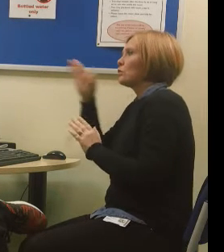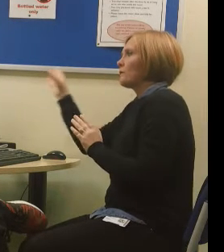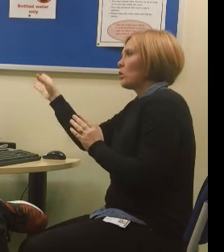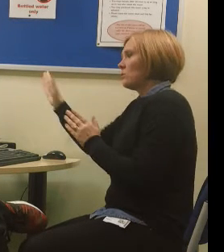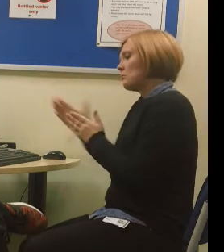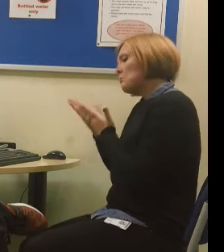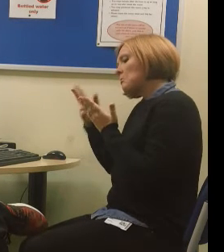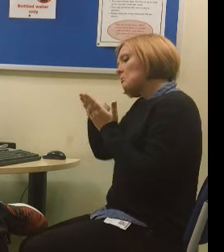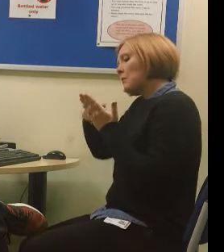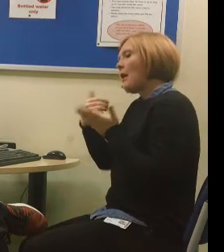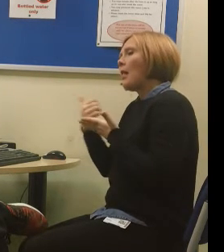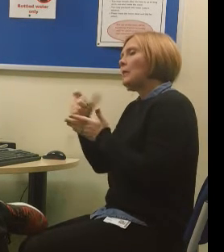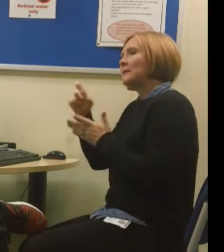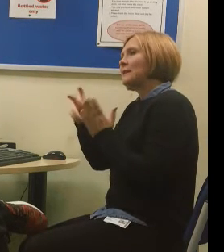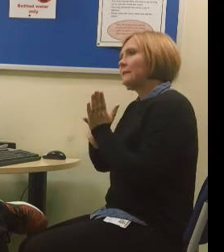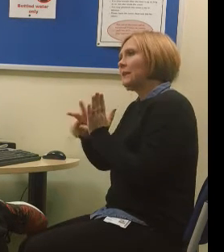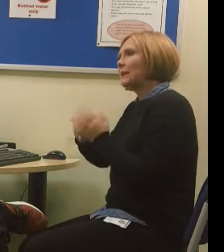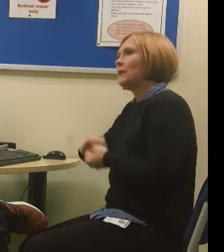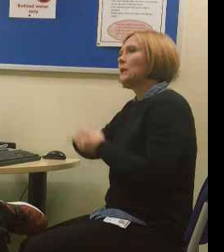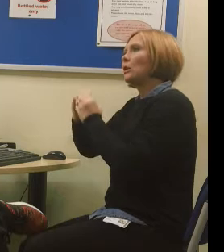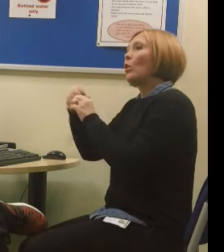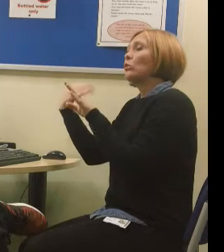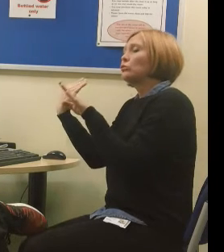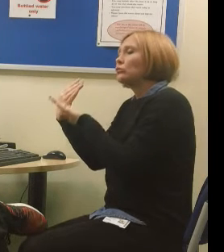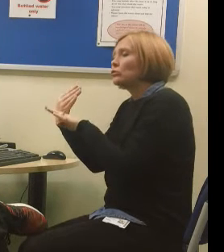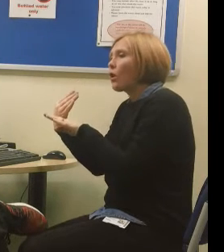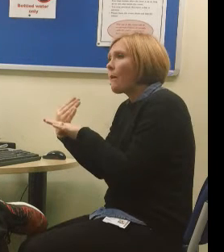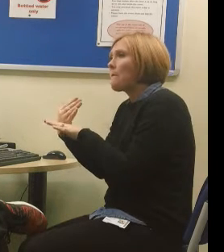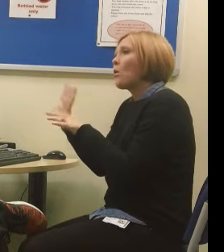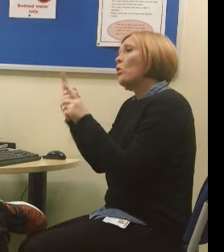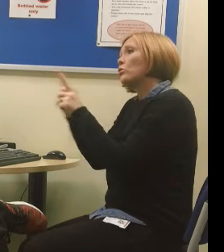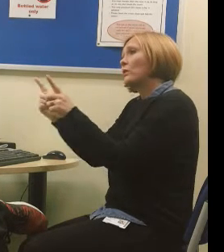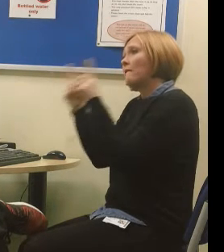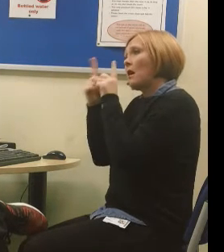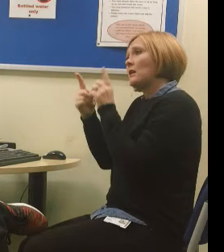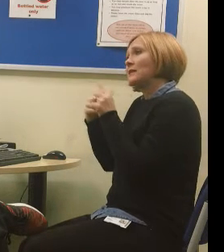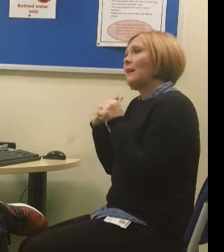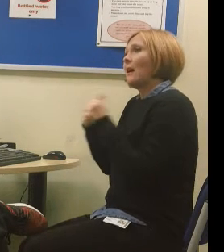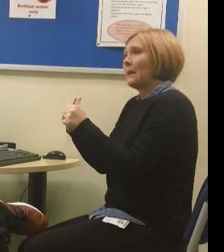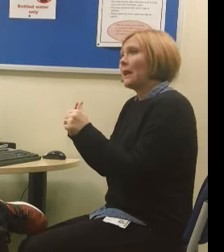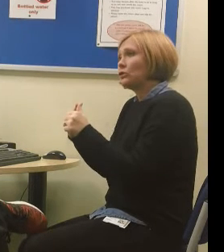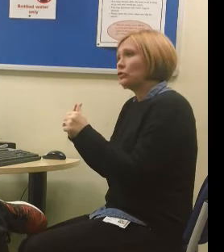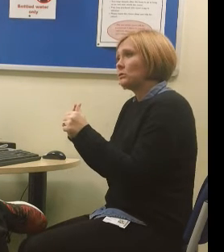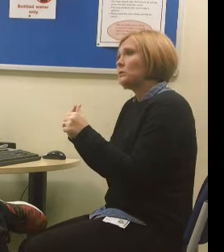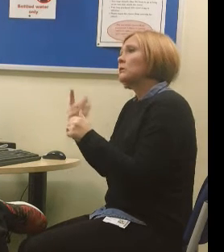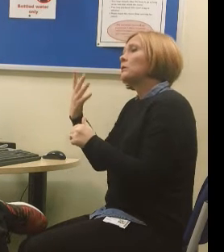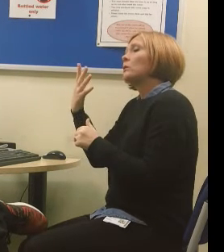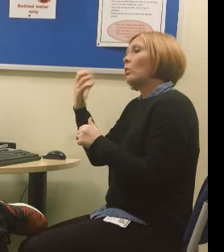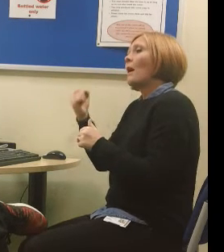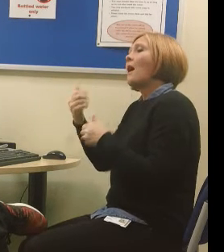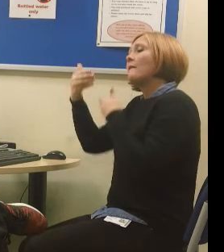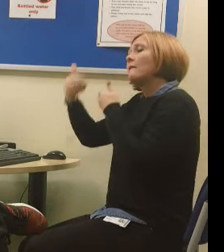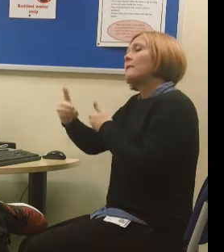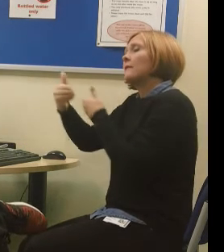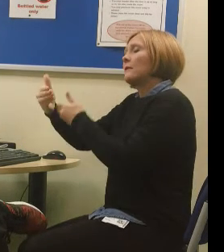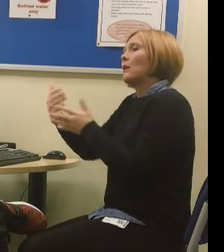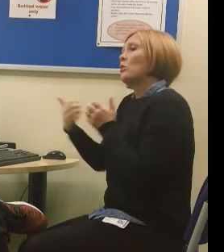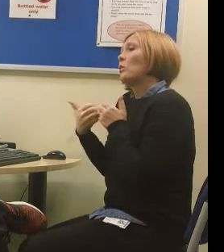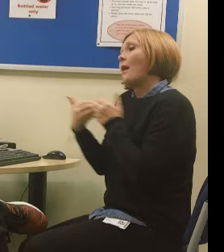also have a careers drop-in session that is available in the LRC during term time. We also have feature films available